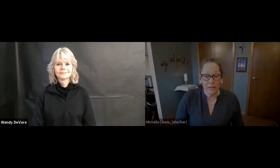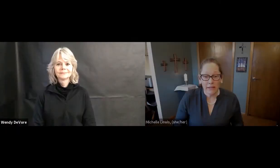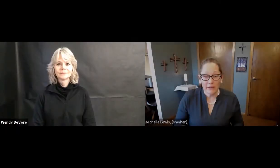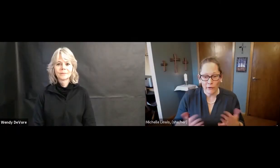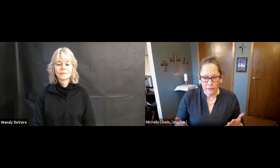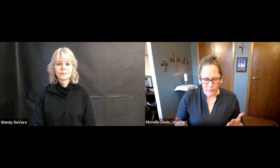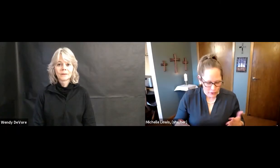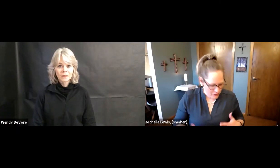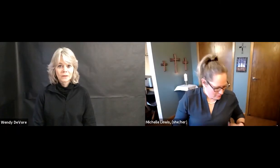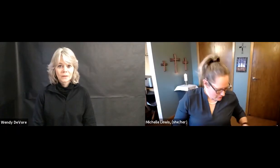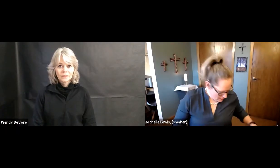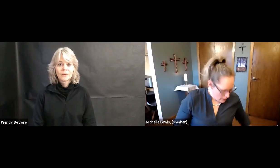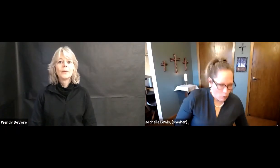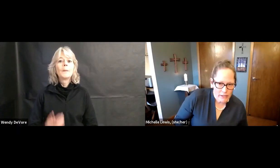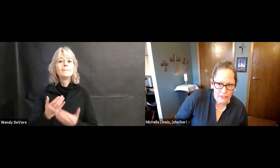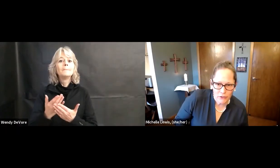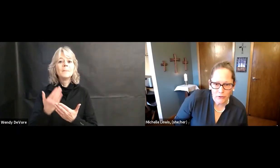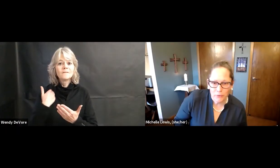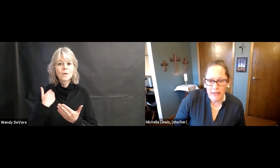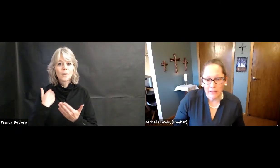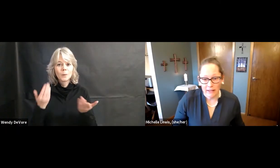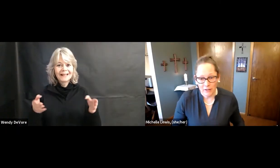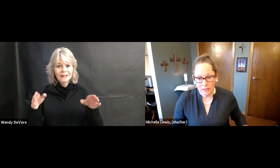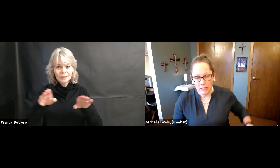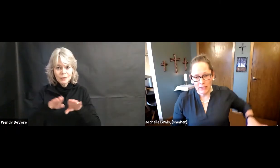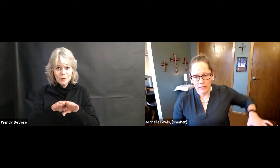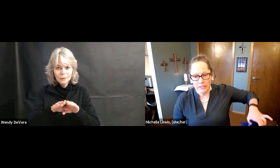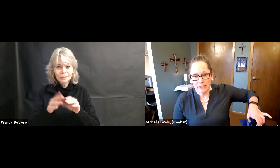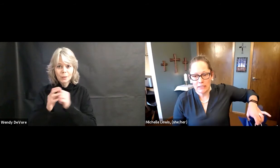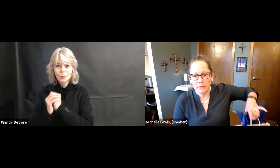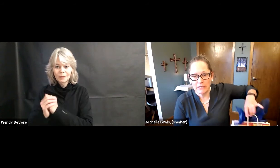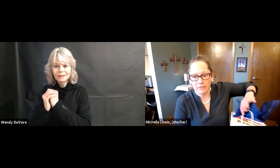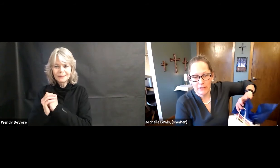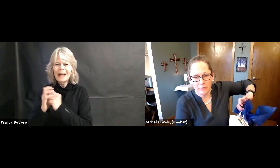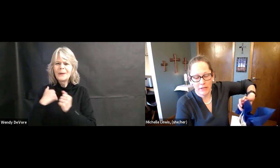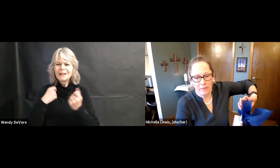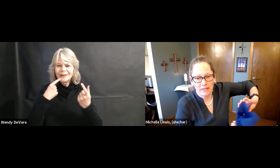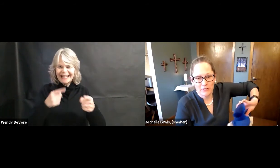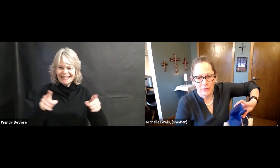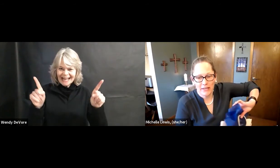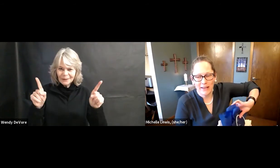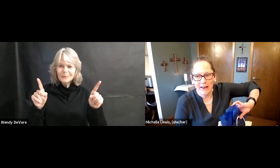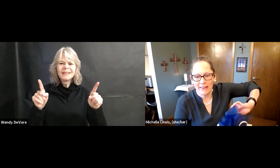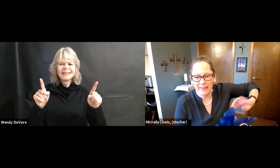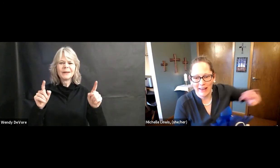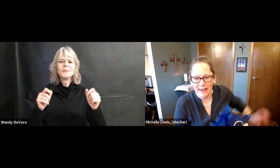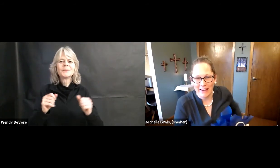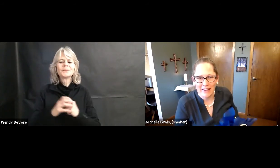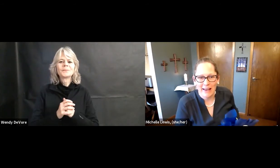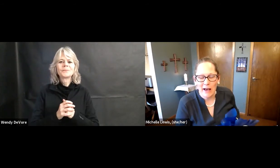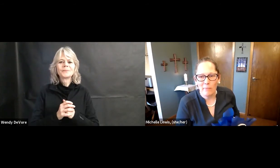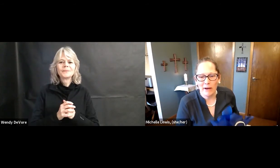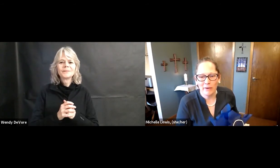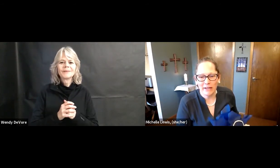Before we go from worship, I want to make an announcement. I know this is a little bit different than what I've been doing